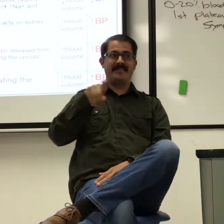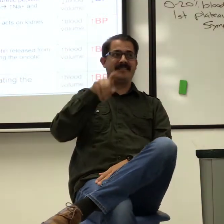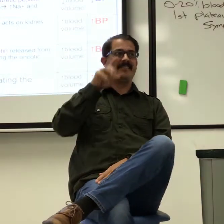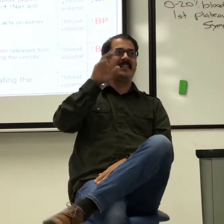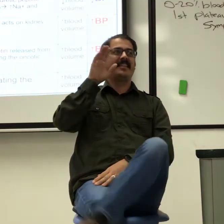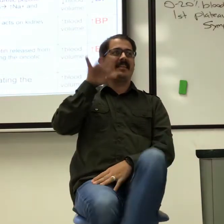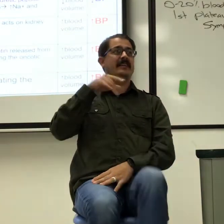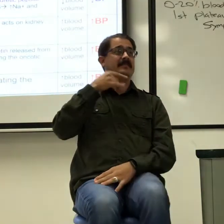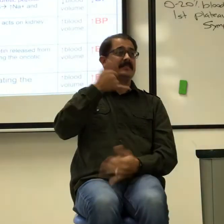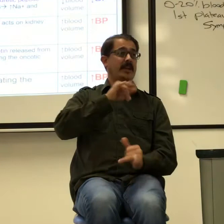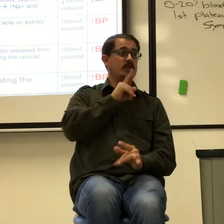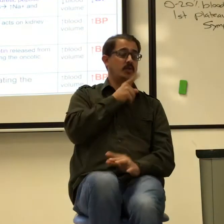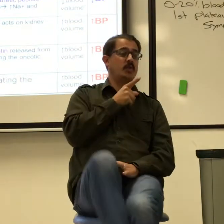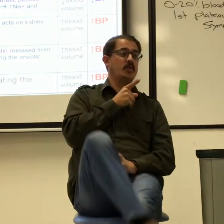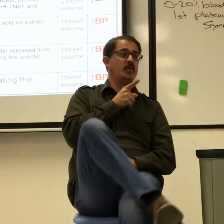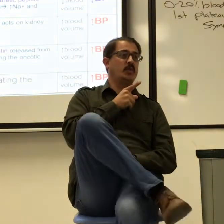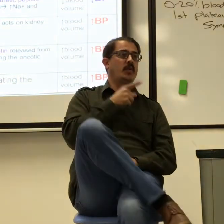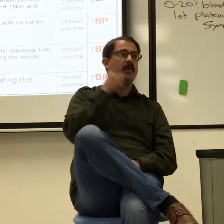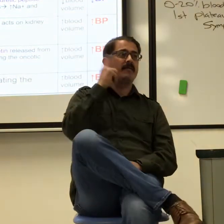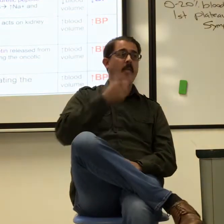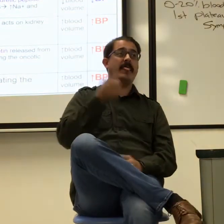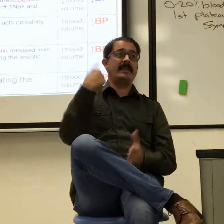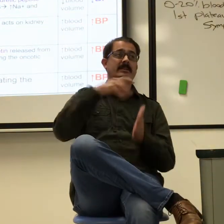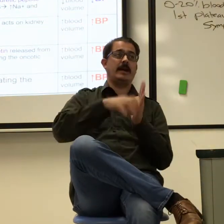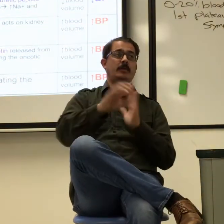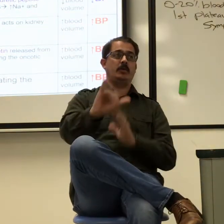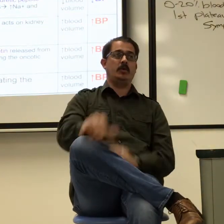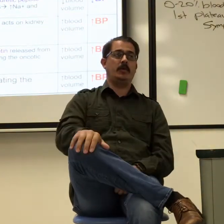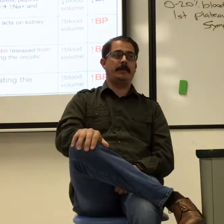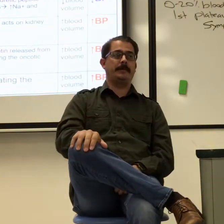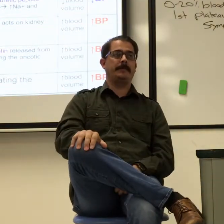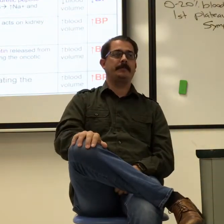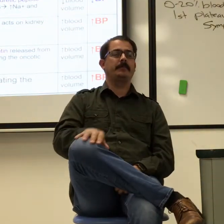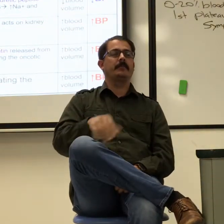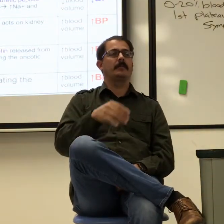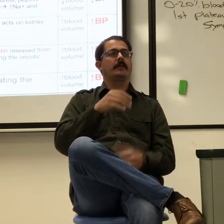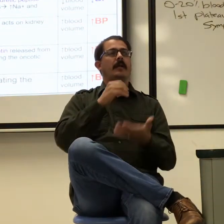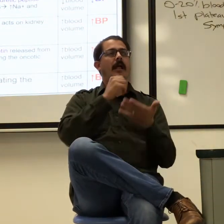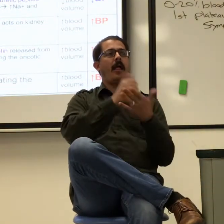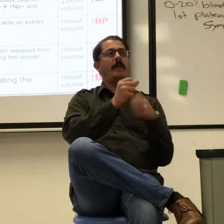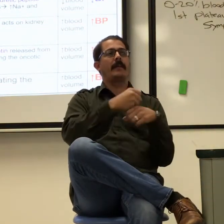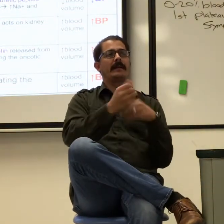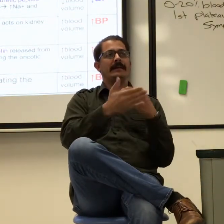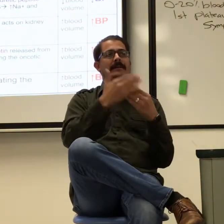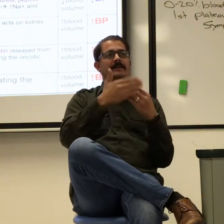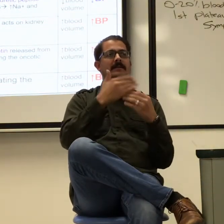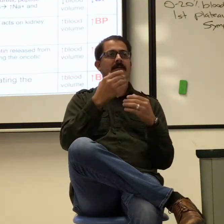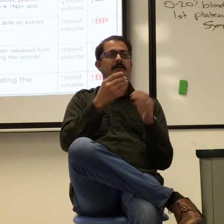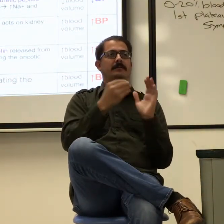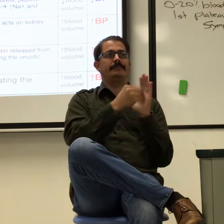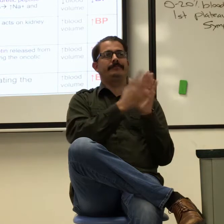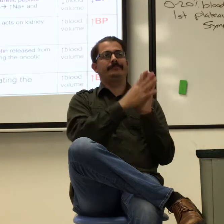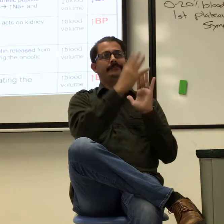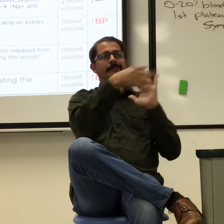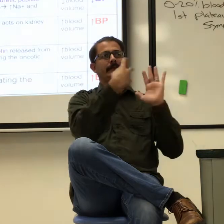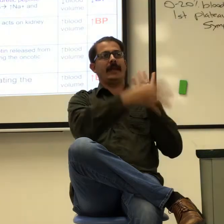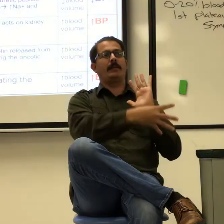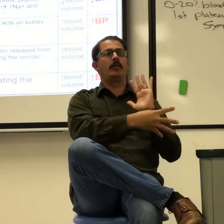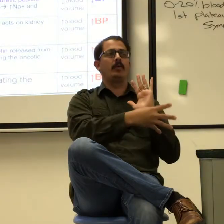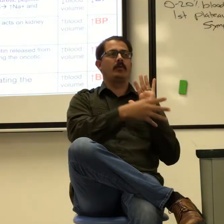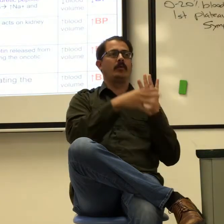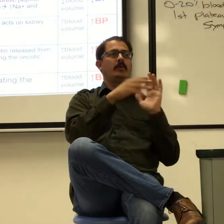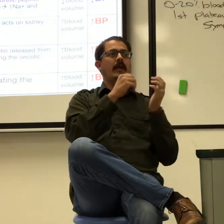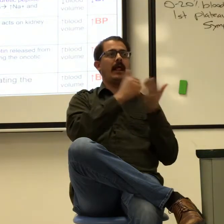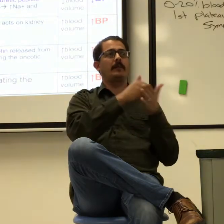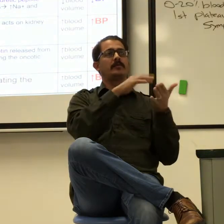is still true for this chapter. And what I did to make it easier for you is I just kind of put this table together to help you study for